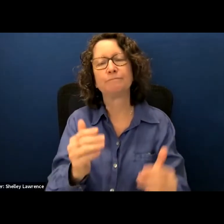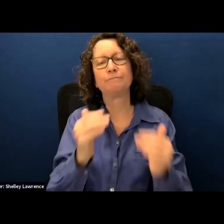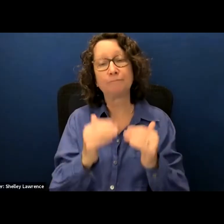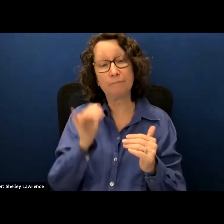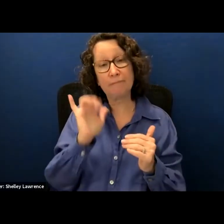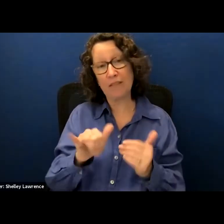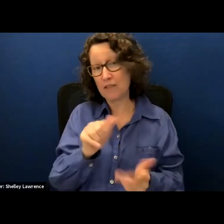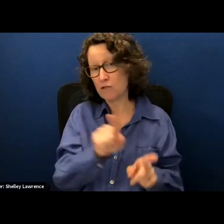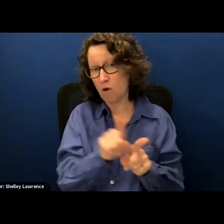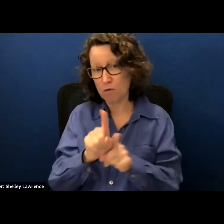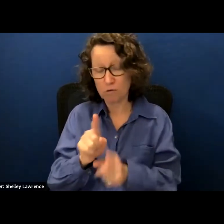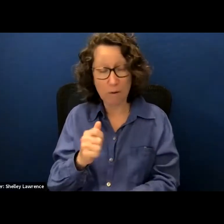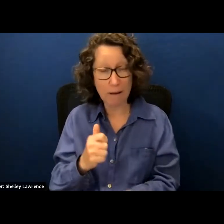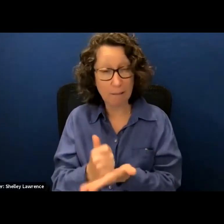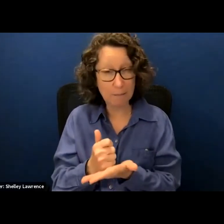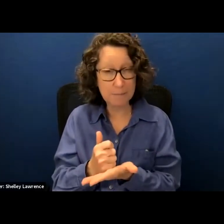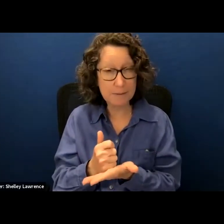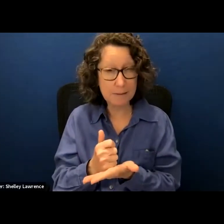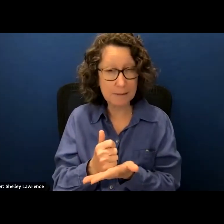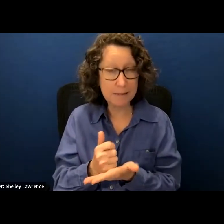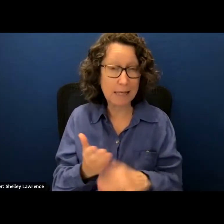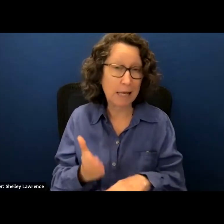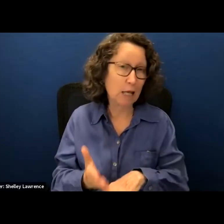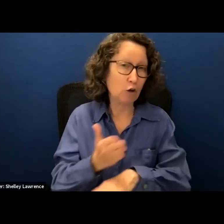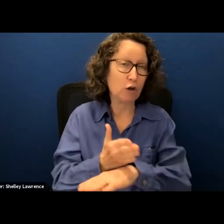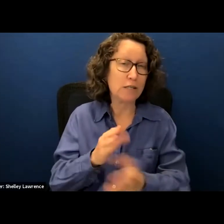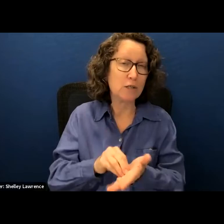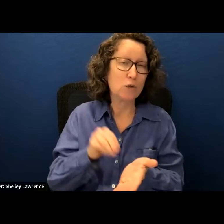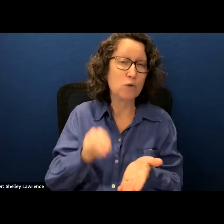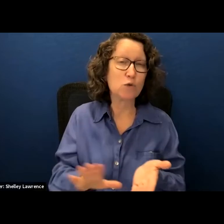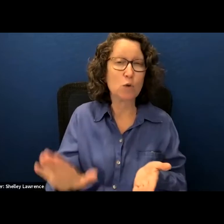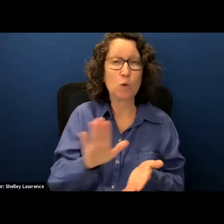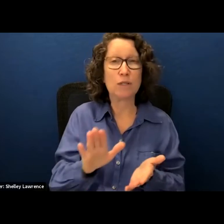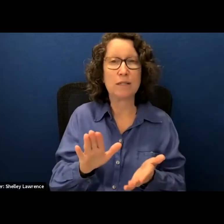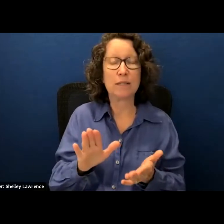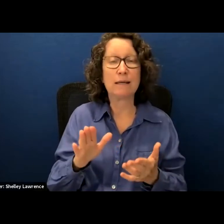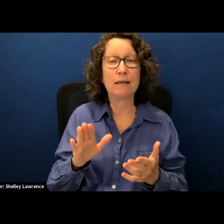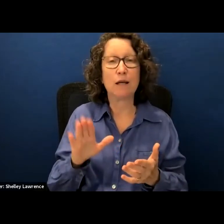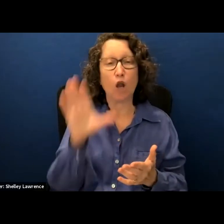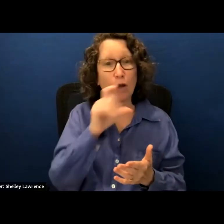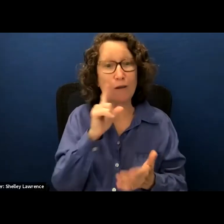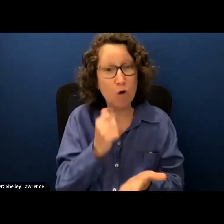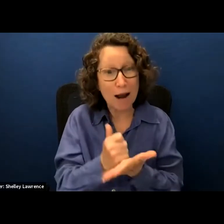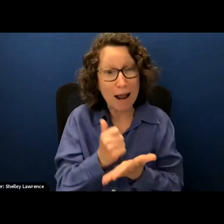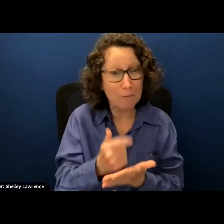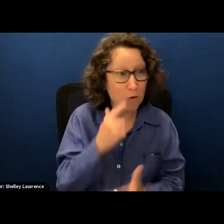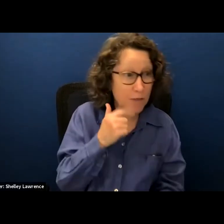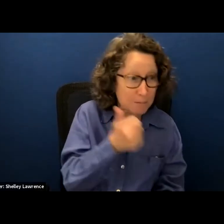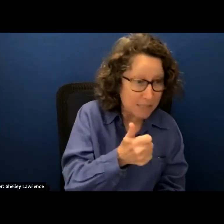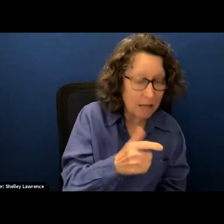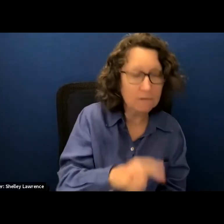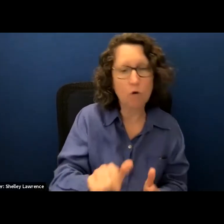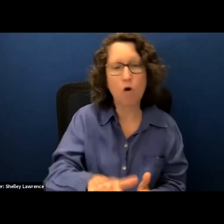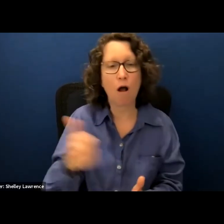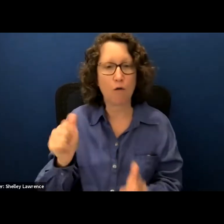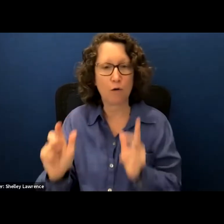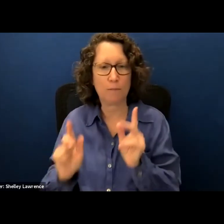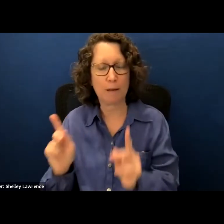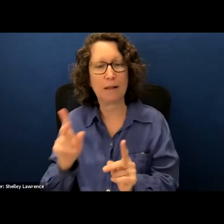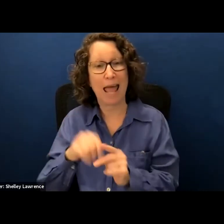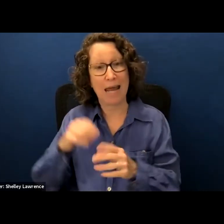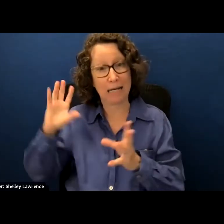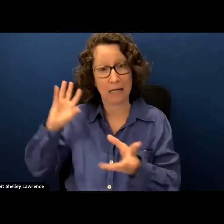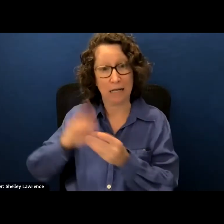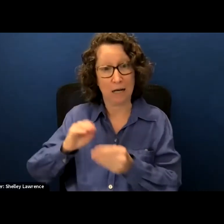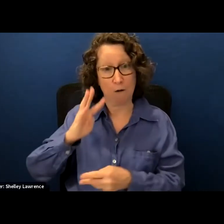this helps increase student help seeking, either for themselves and others. And in the 4